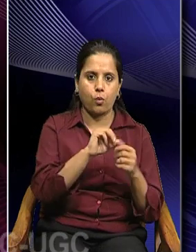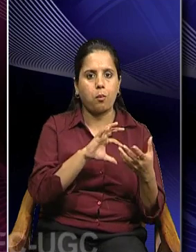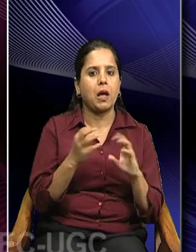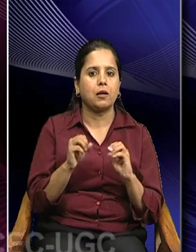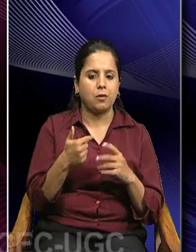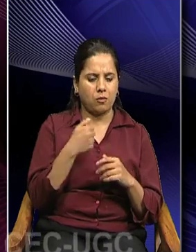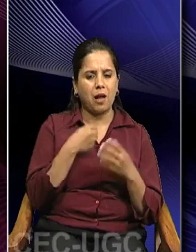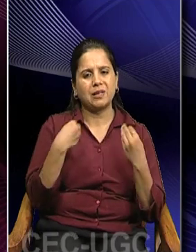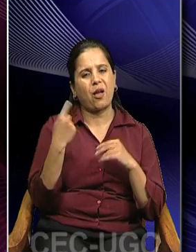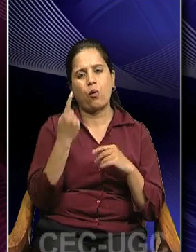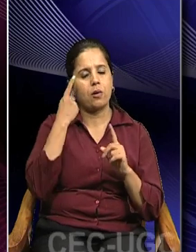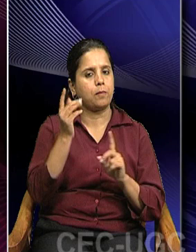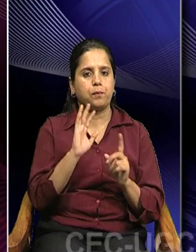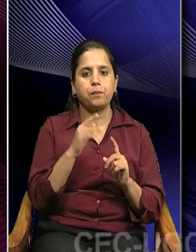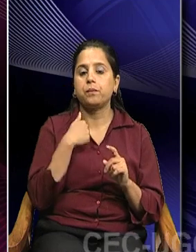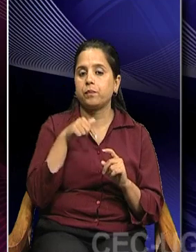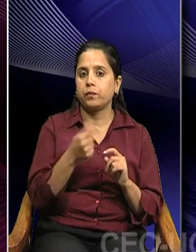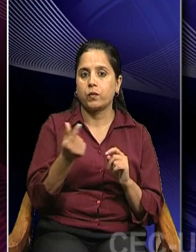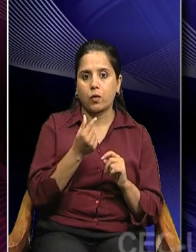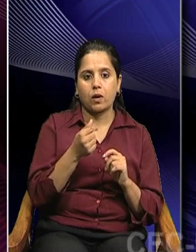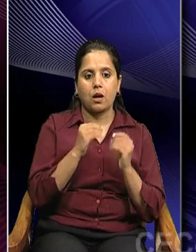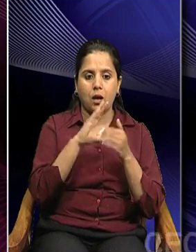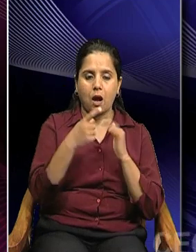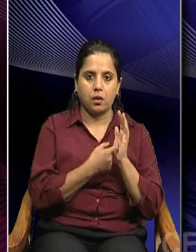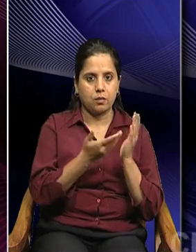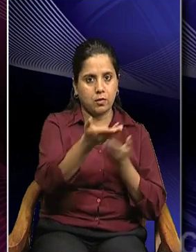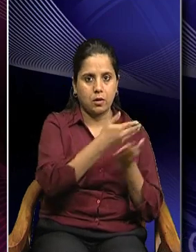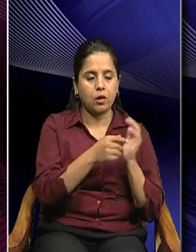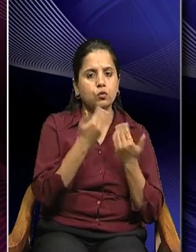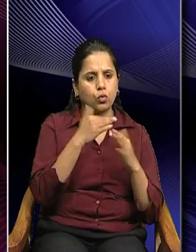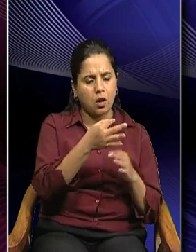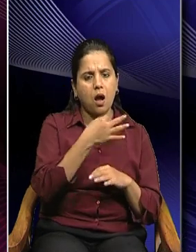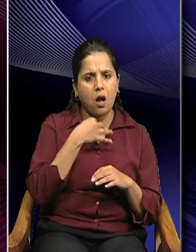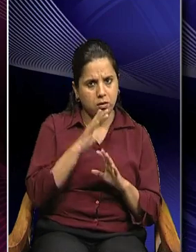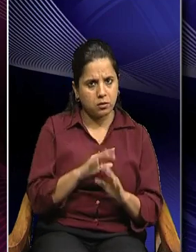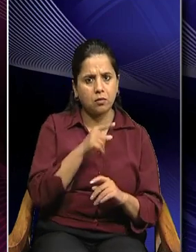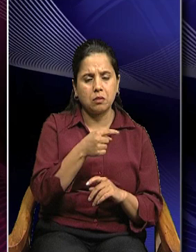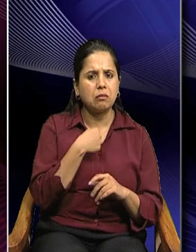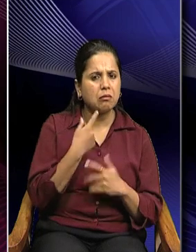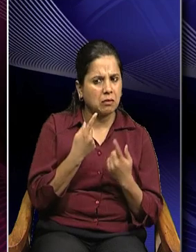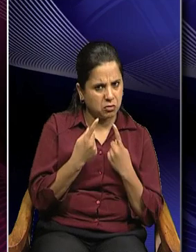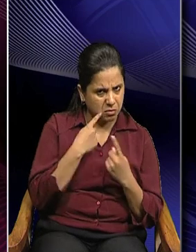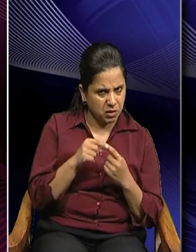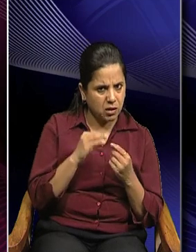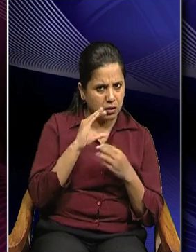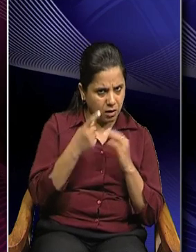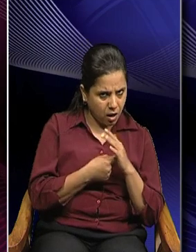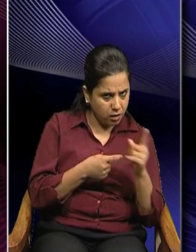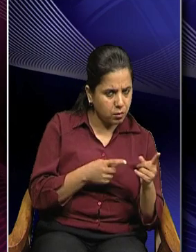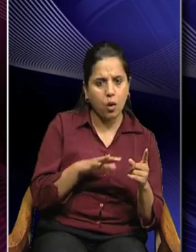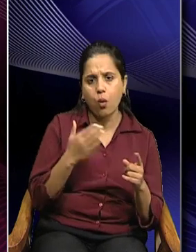learners, at times we are using consumers and customers, and students ask me, sir, whether we should talk about customers